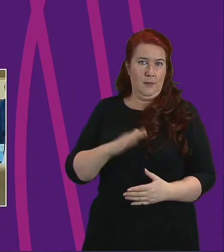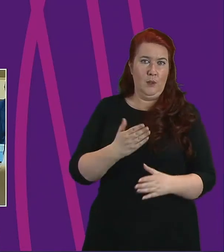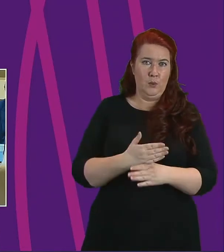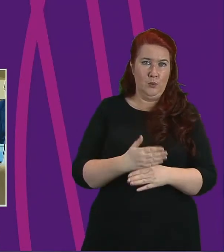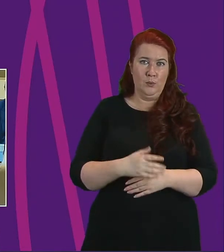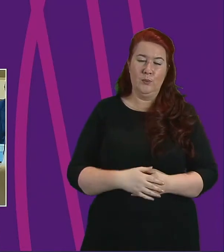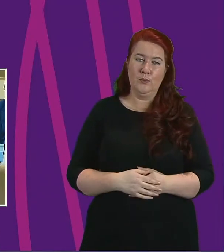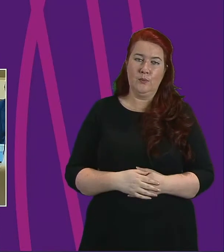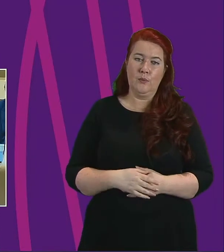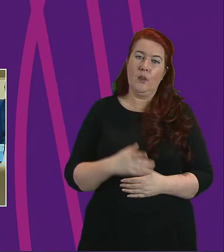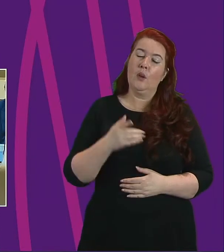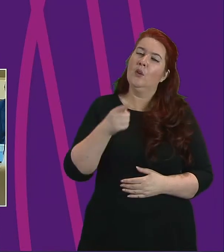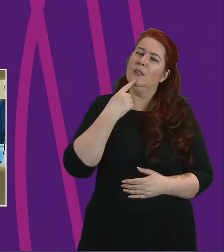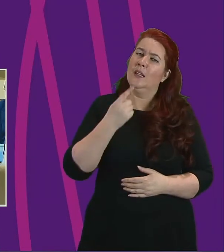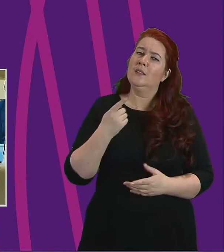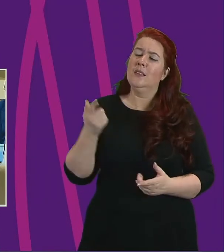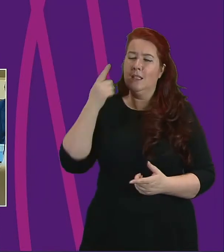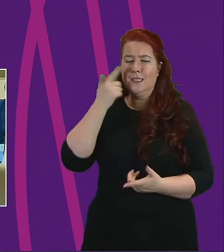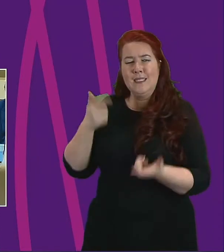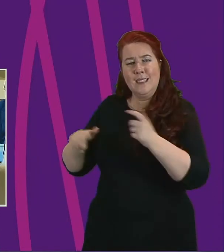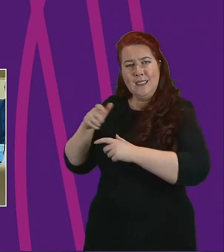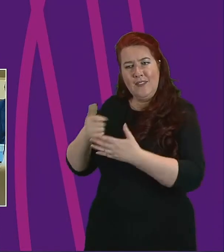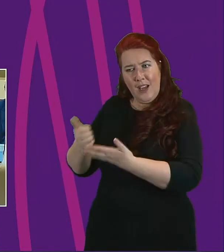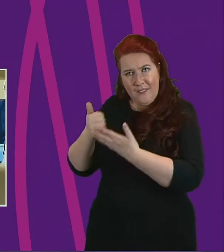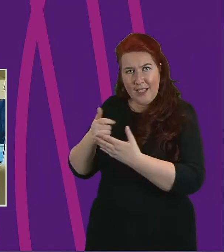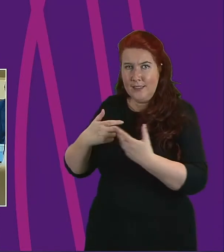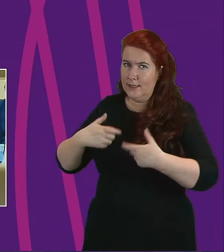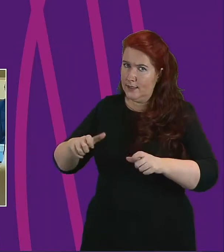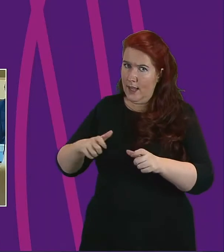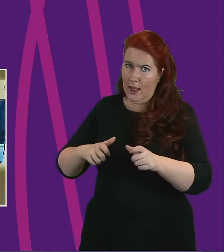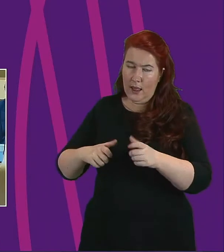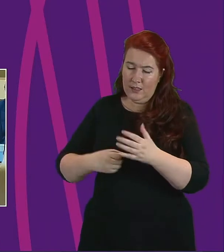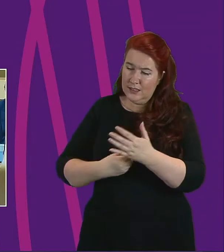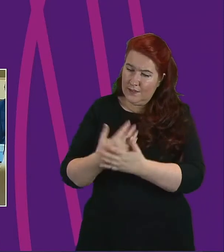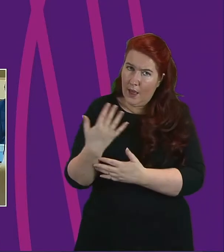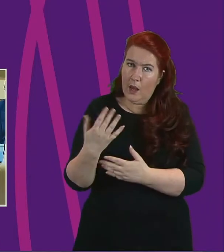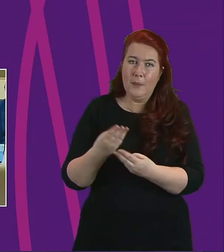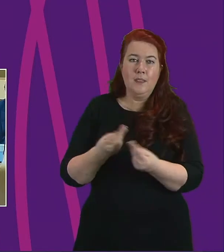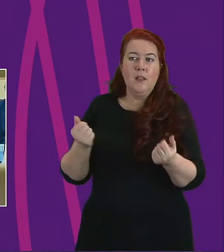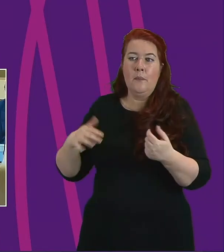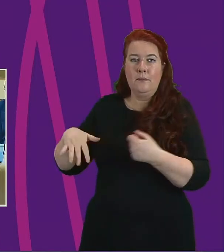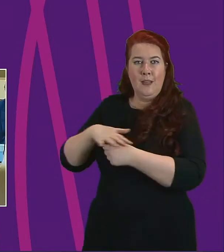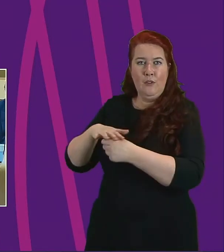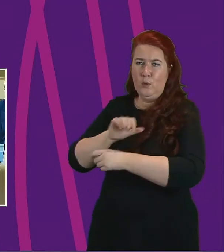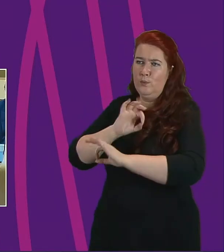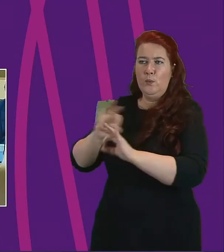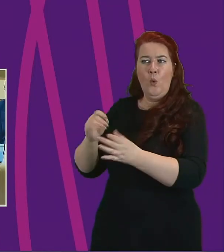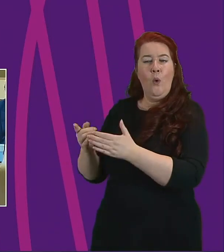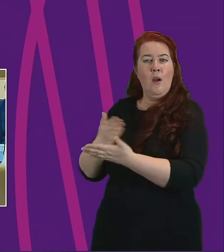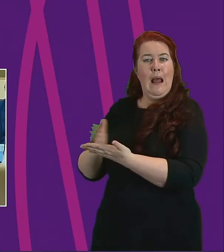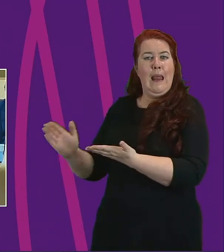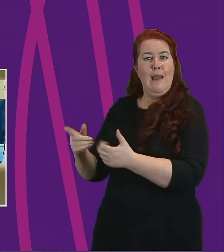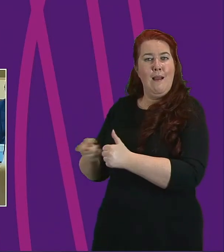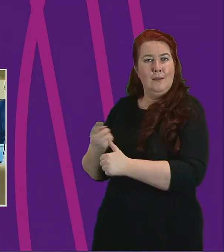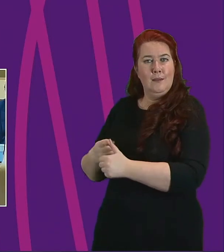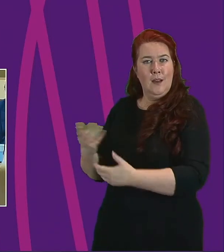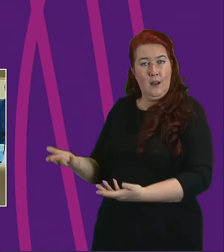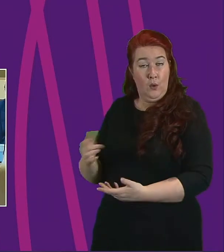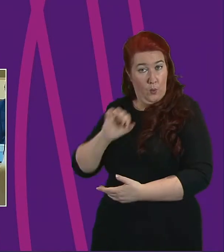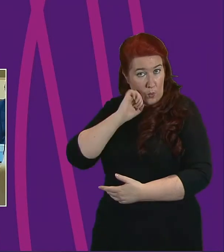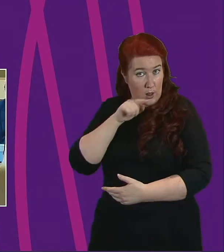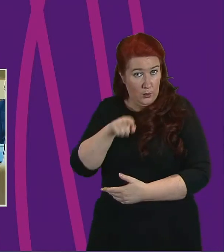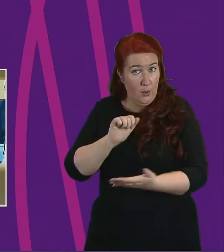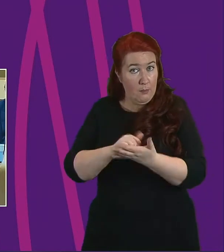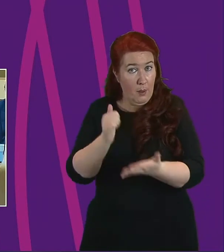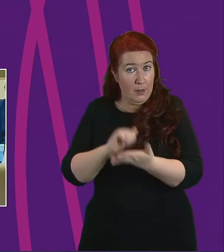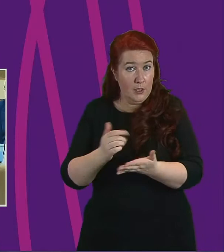modelling is evolving and in some respects remains inconclusive. So will he promise to publish updated evidence as